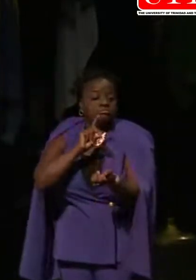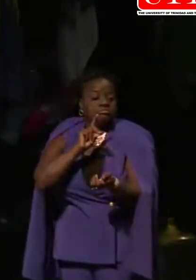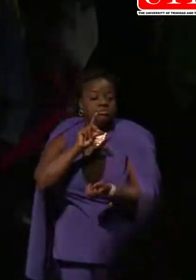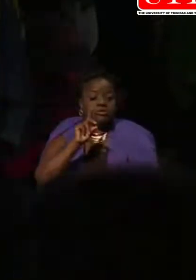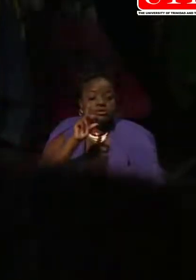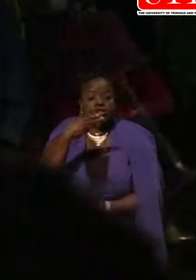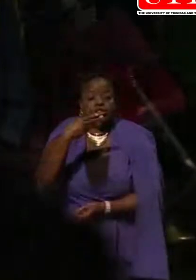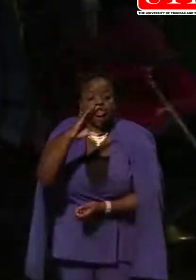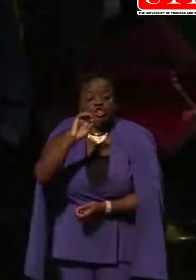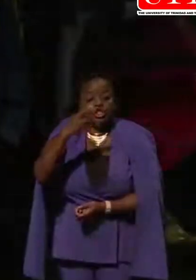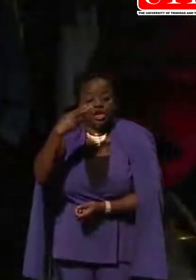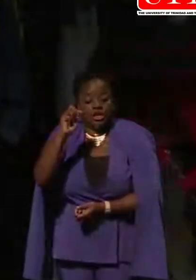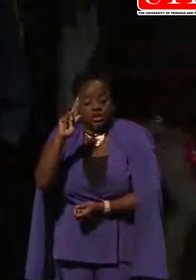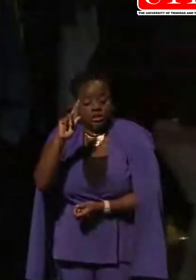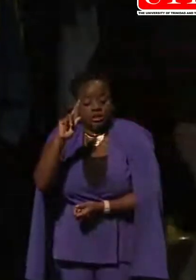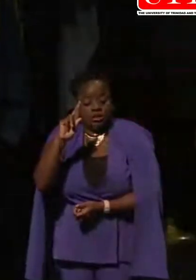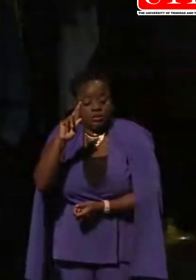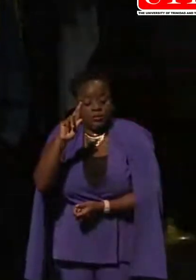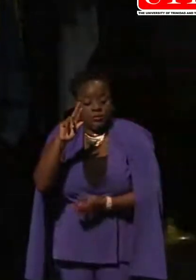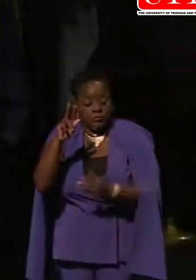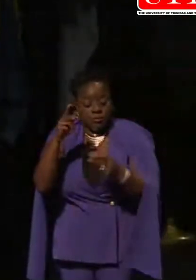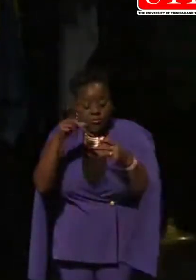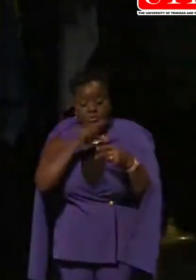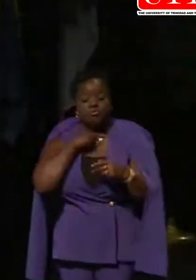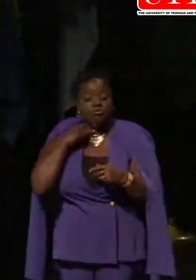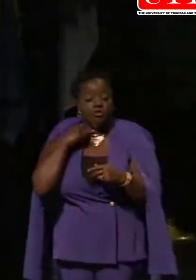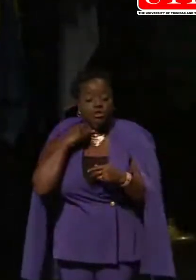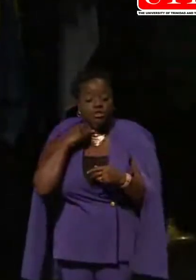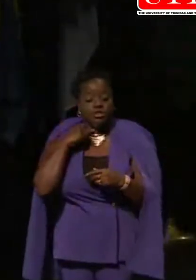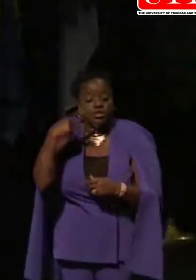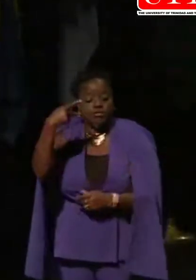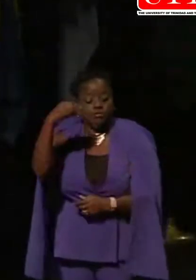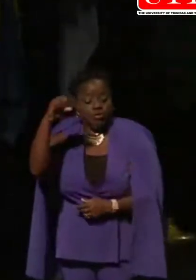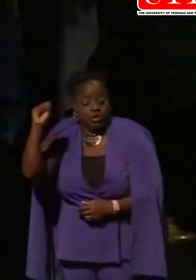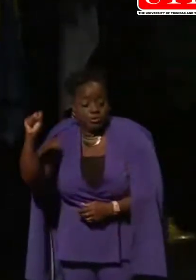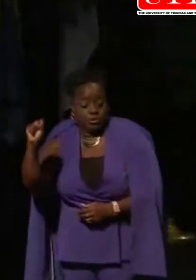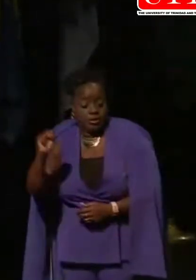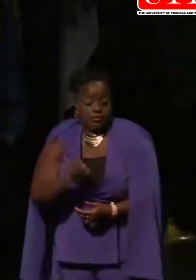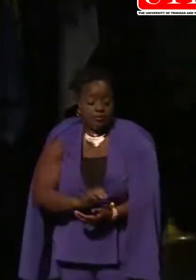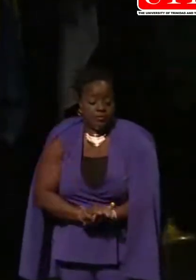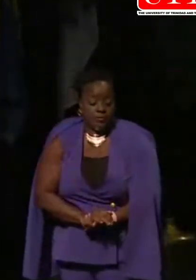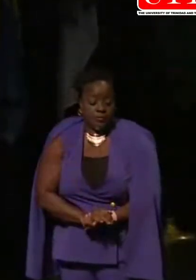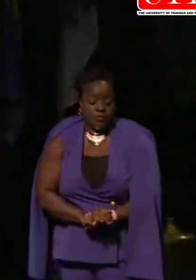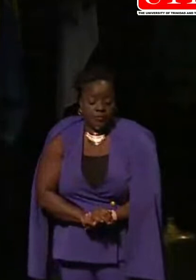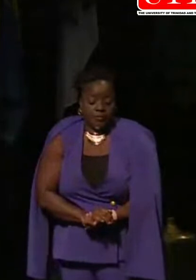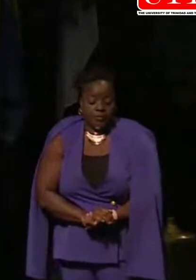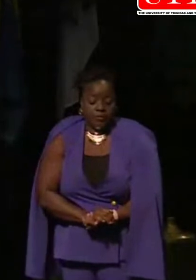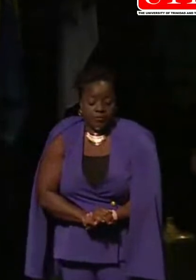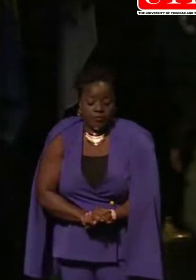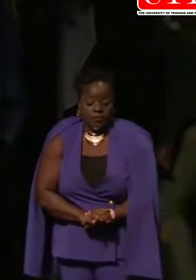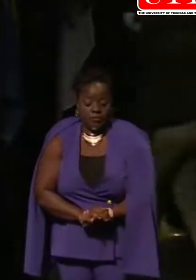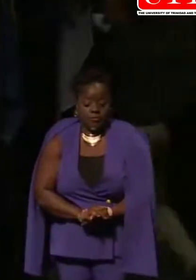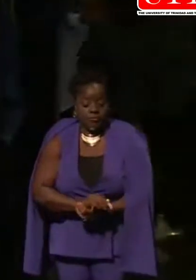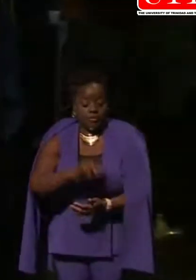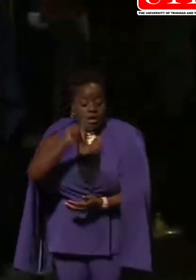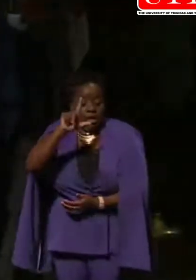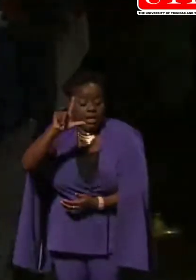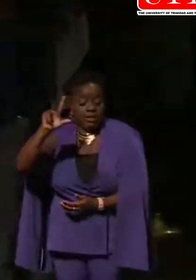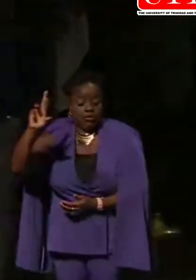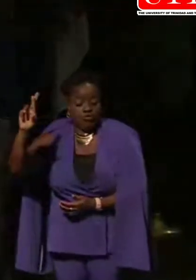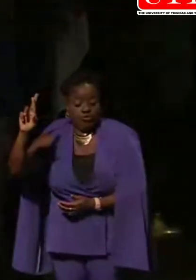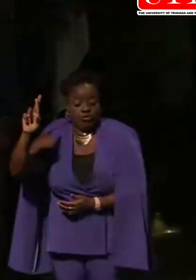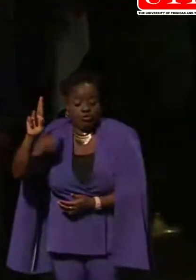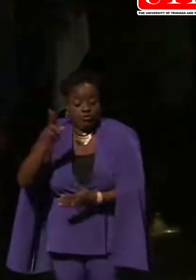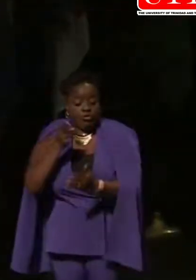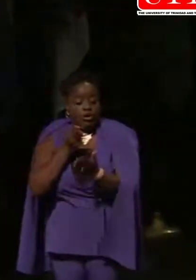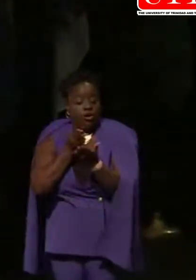Gordon, Archbishop of Port of Spain, Honorary Doctor of Humane Letters. Mr. Langston Roach,